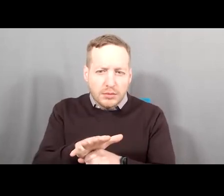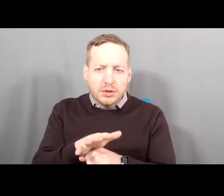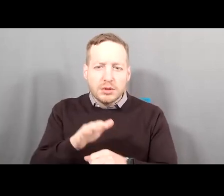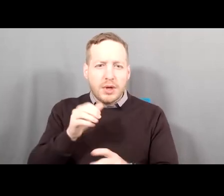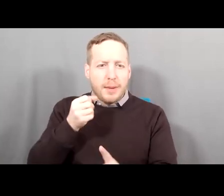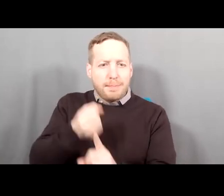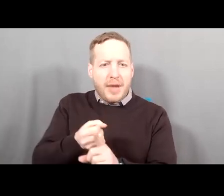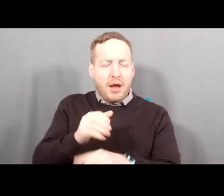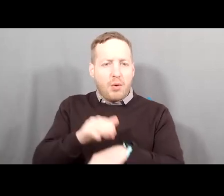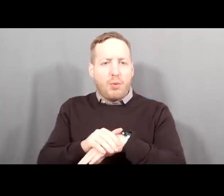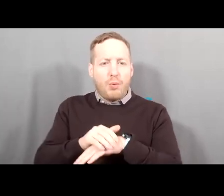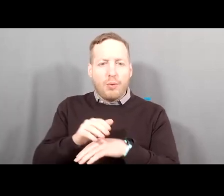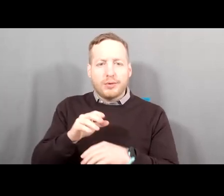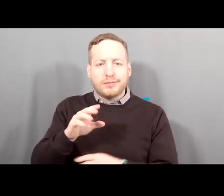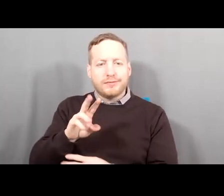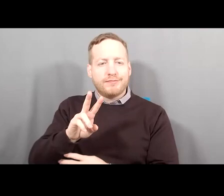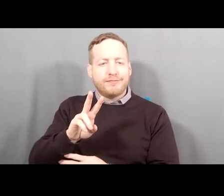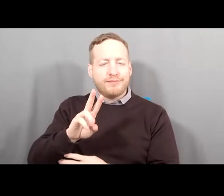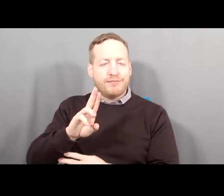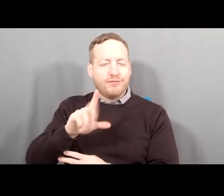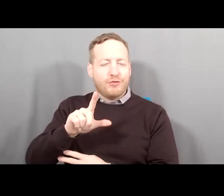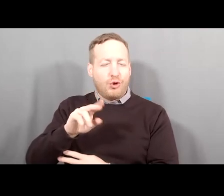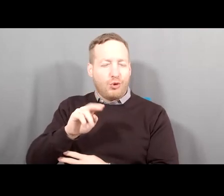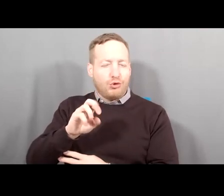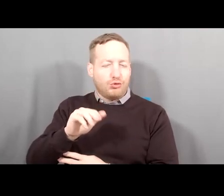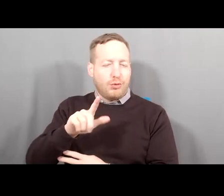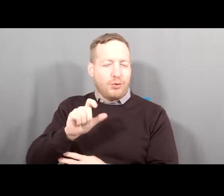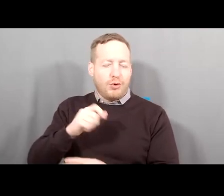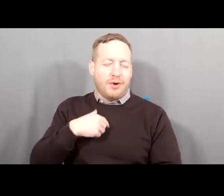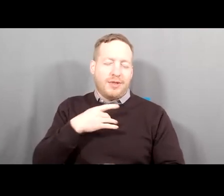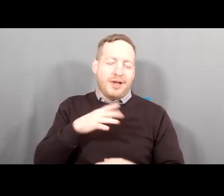are concerns related to COVID.